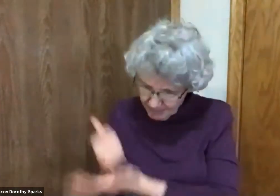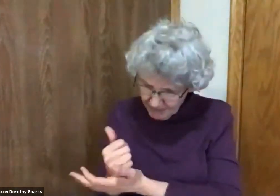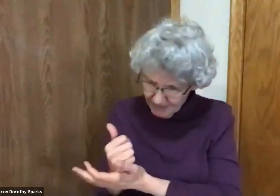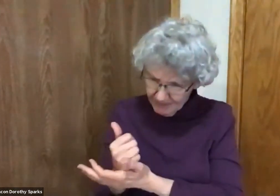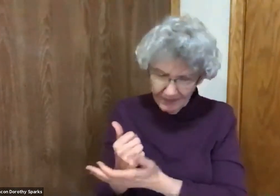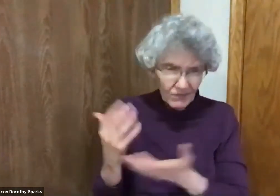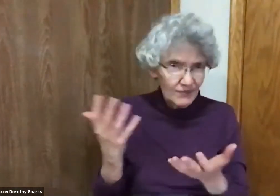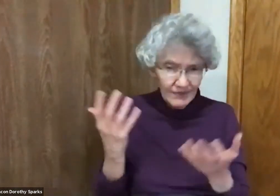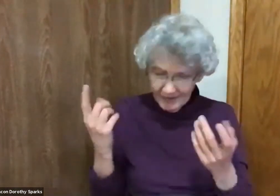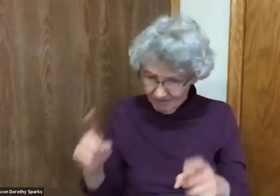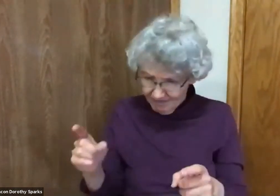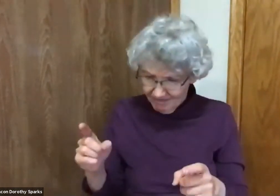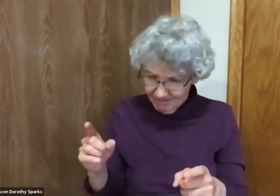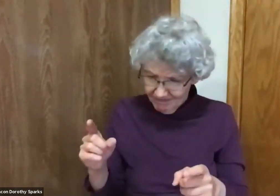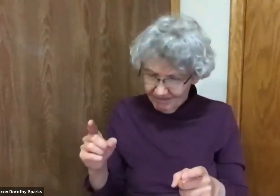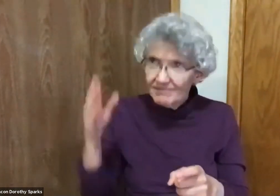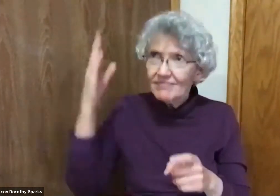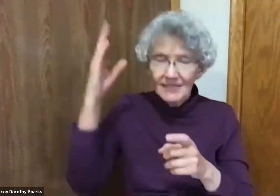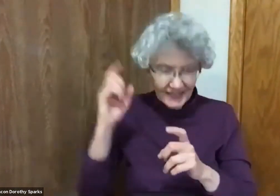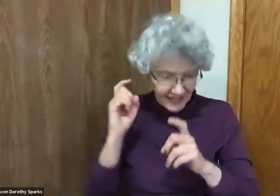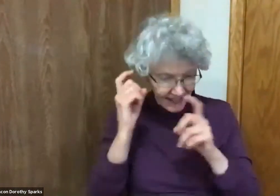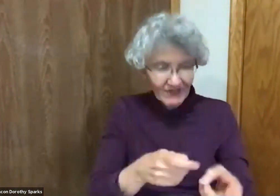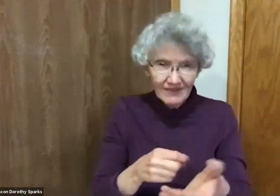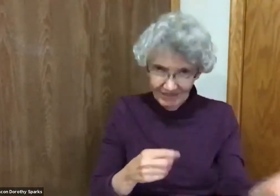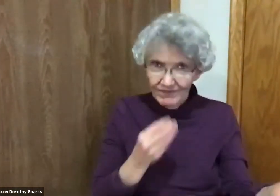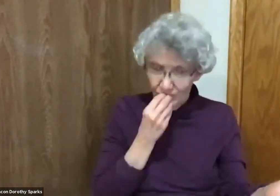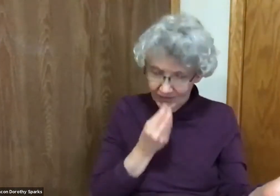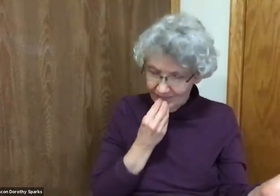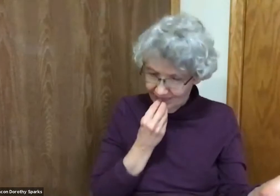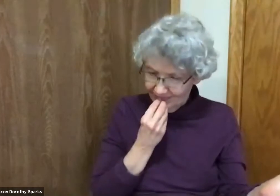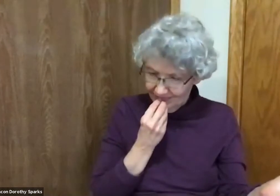You fill the hungry with good things.